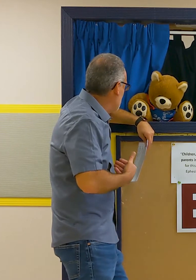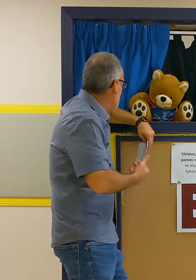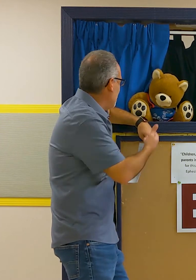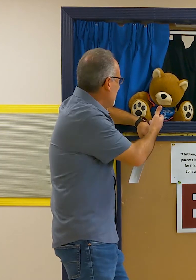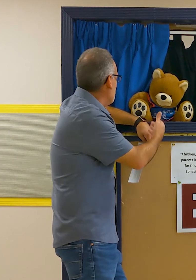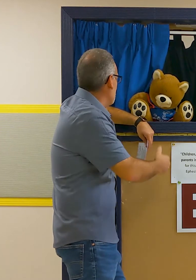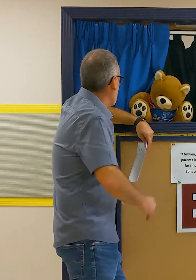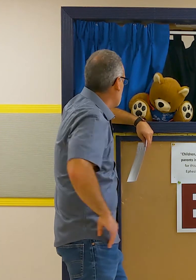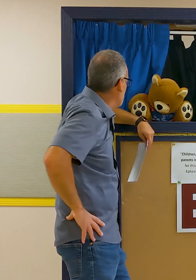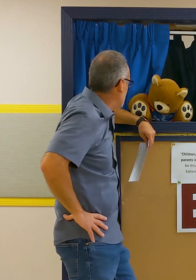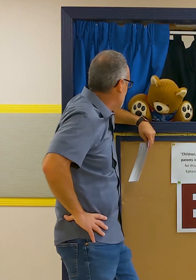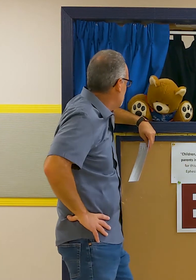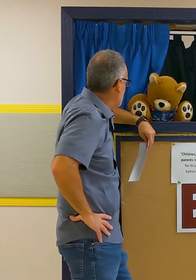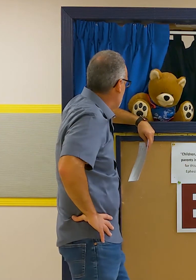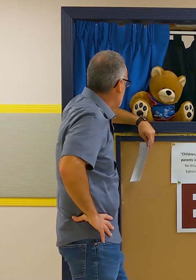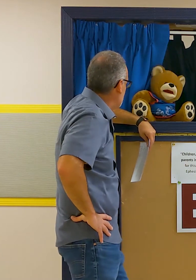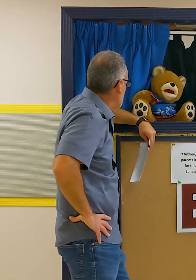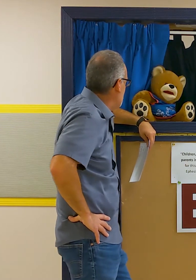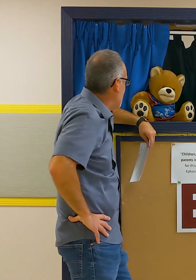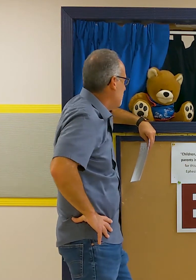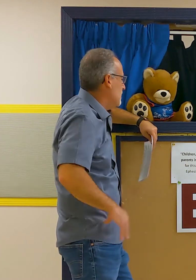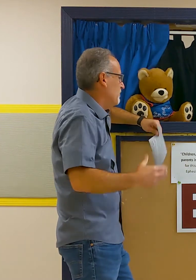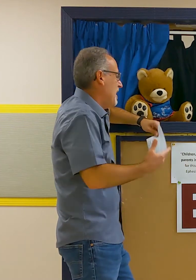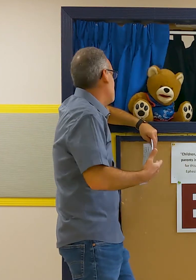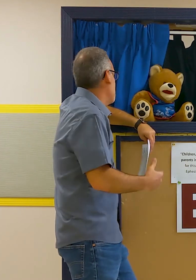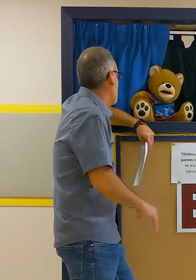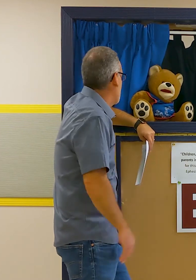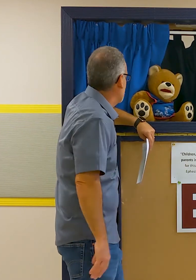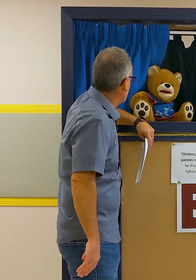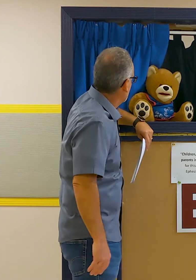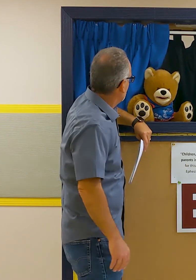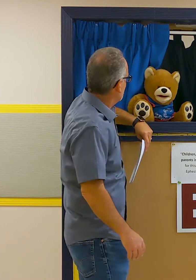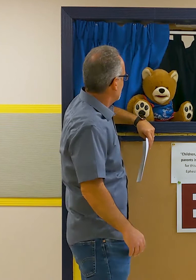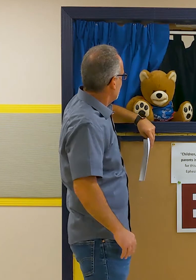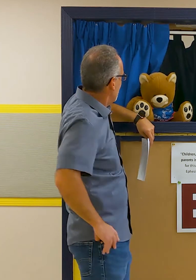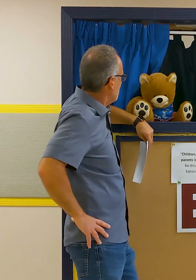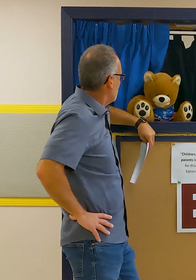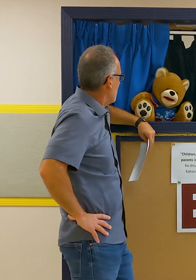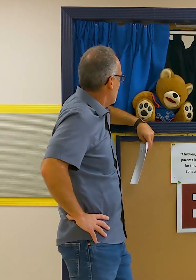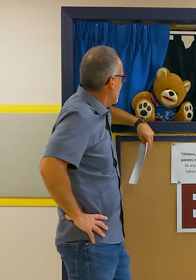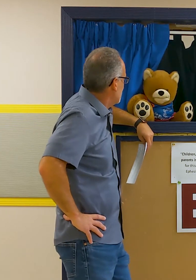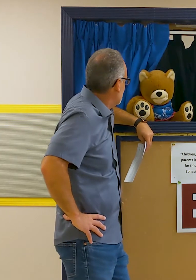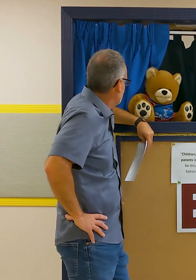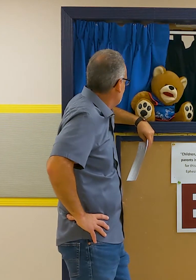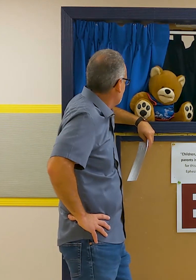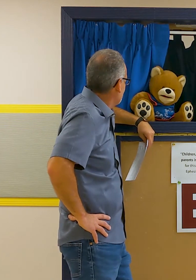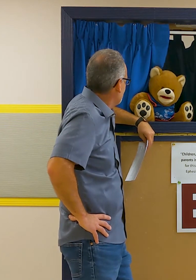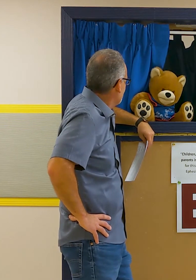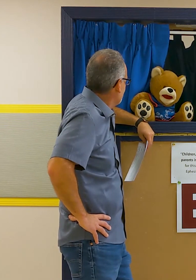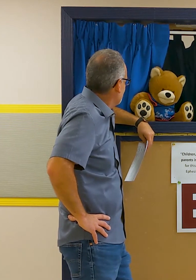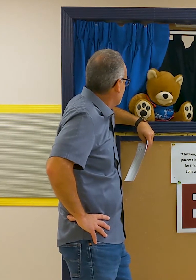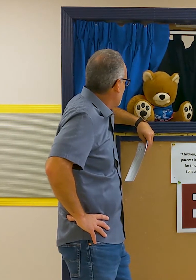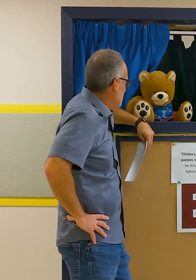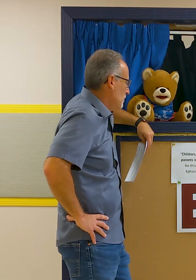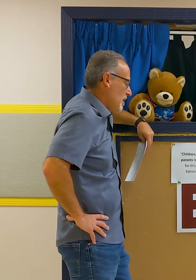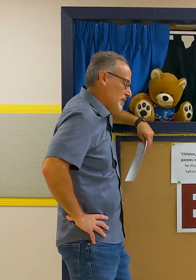we love you very much, Cubby Bear. And even though we may not be your family members, we still love you very much. Thanks, everybody. No, you're welcome.